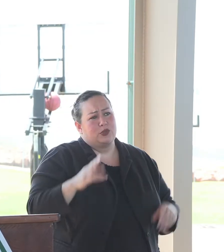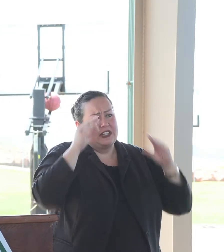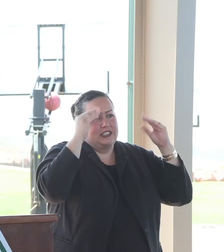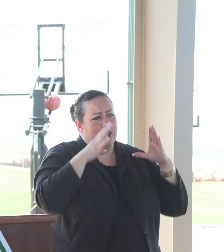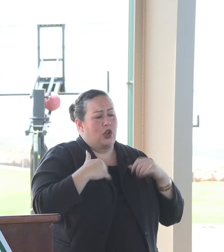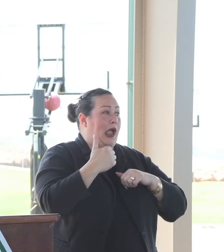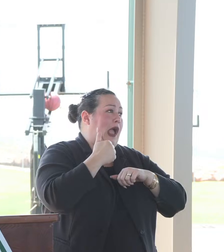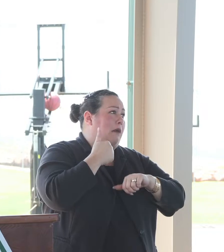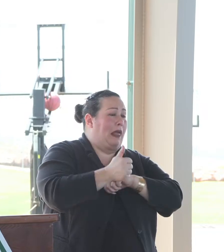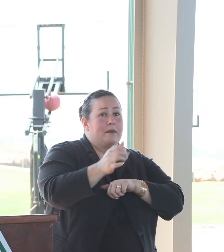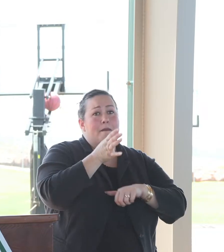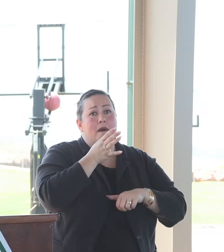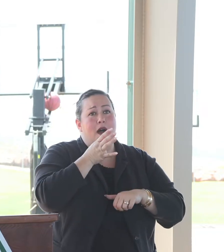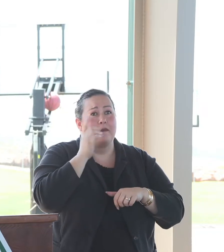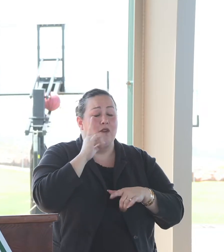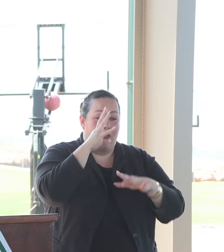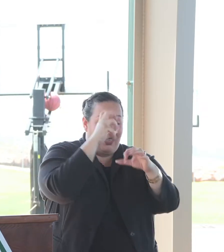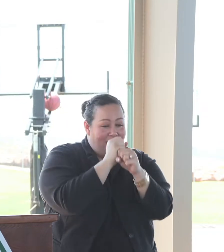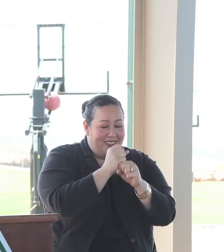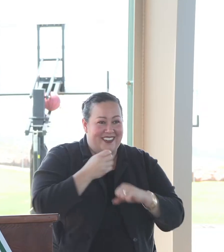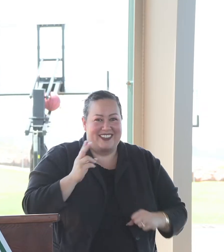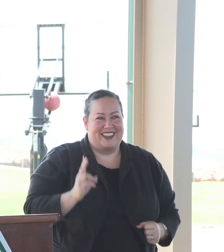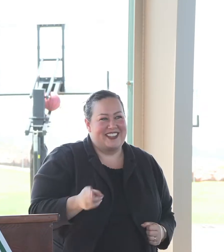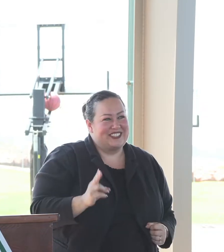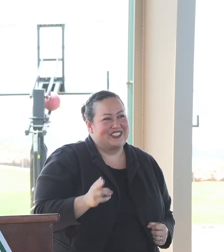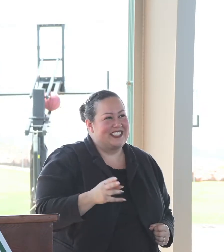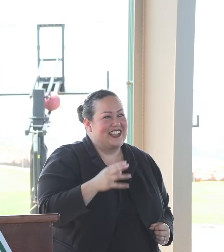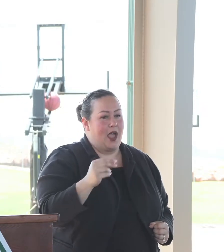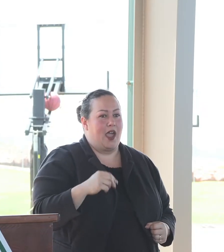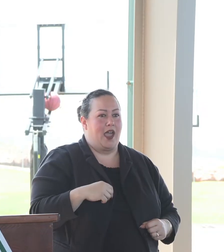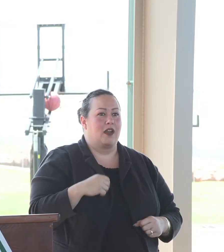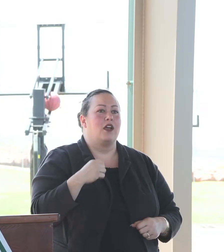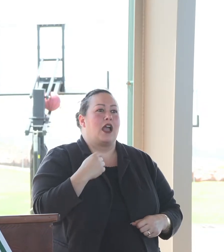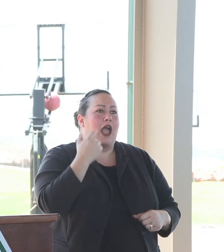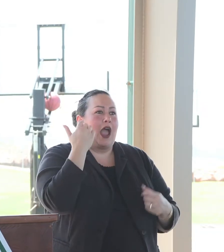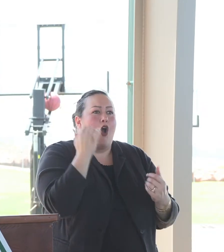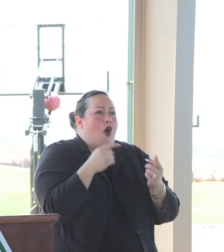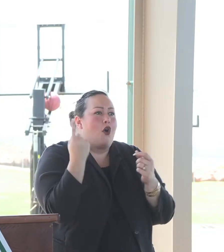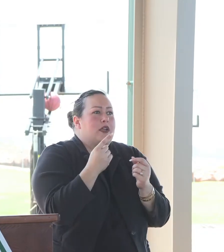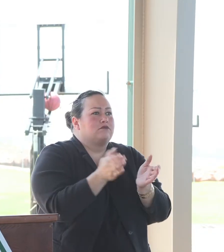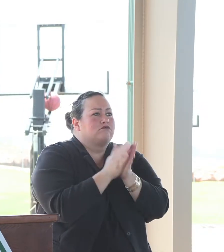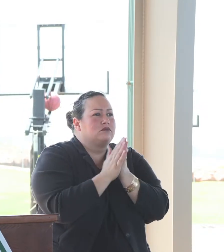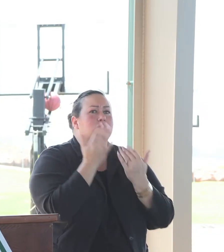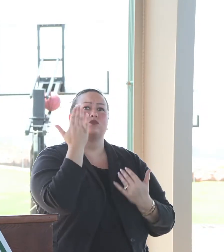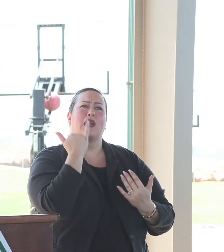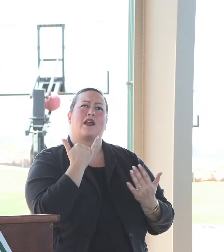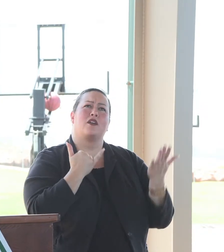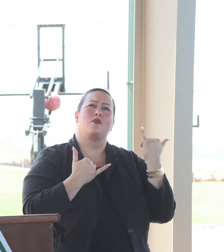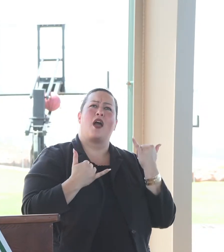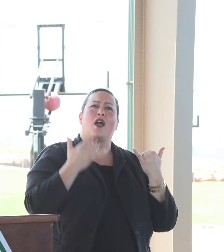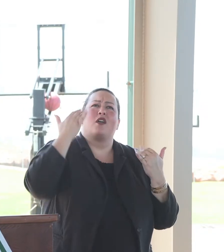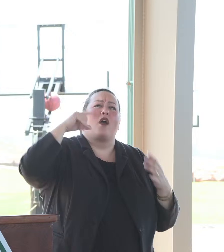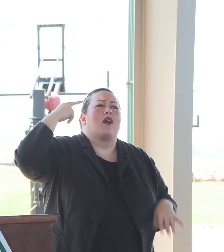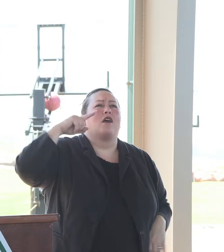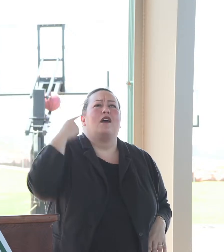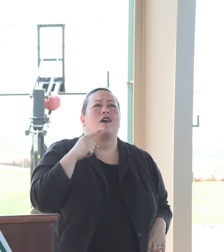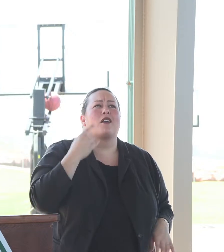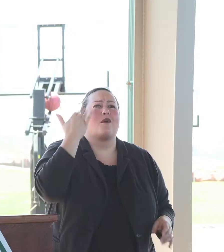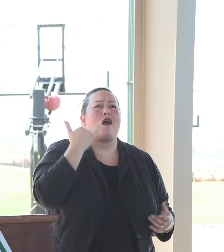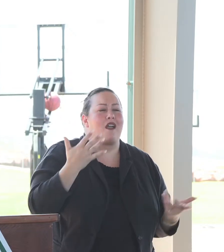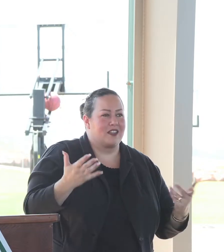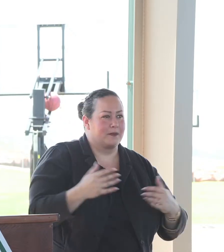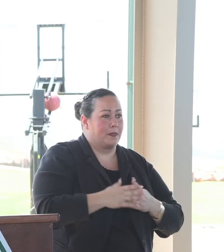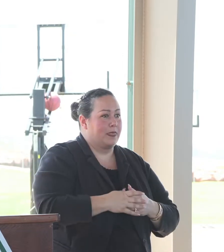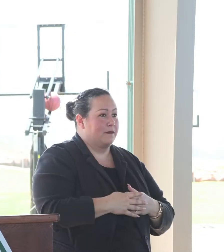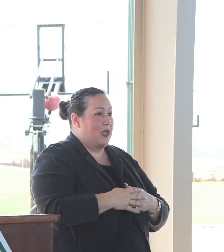her for my love of history and my constant asking of why and wanting to know more about the past. I married a